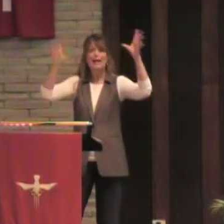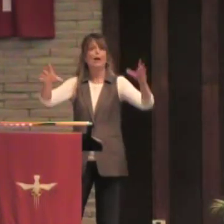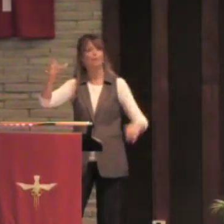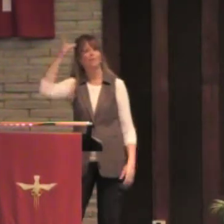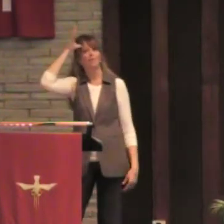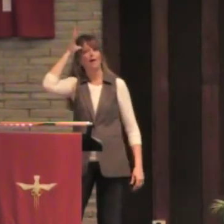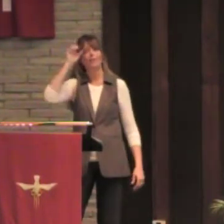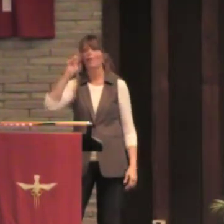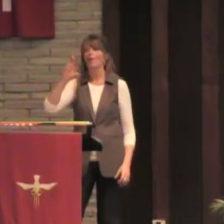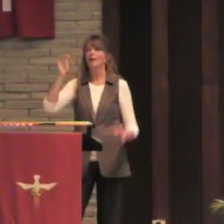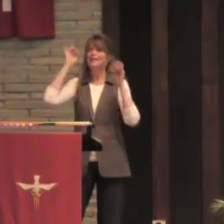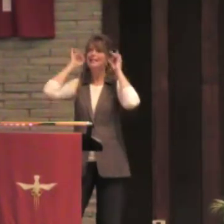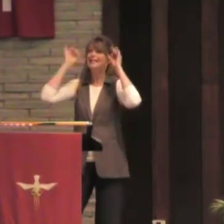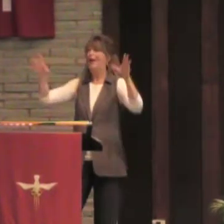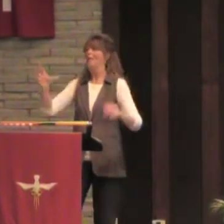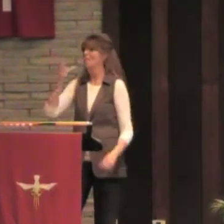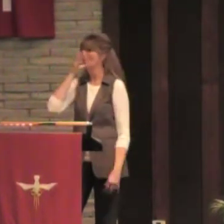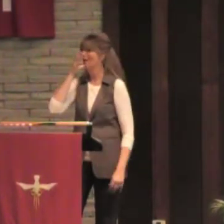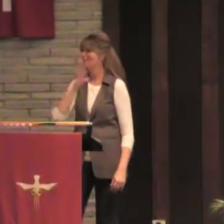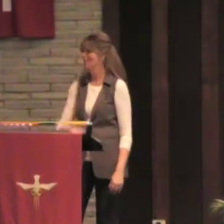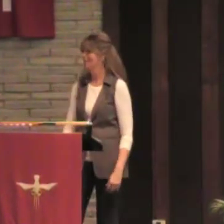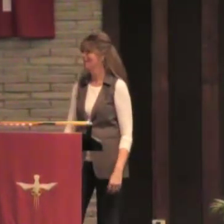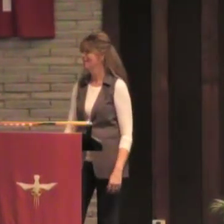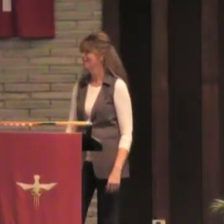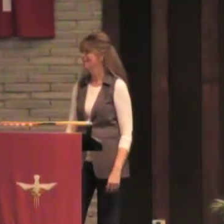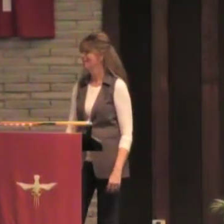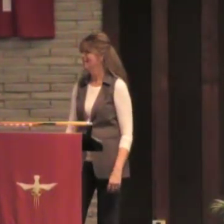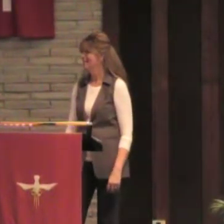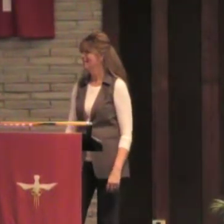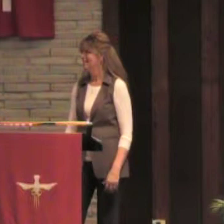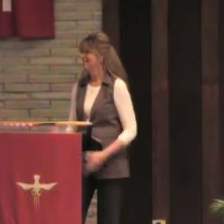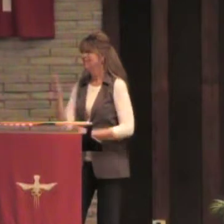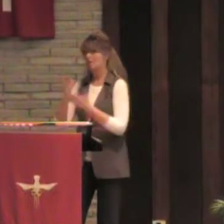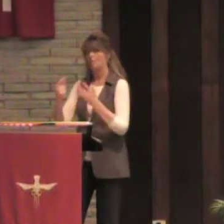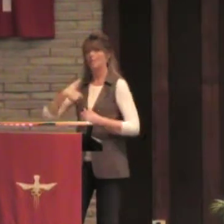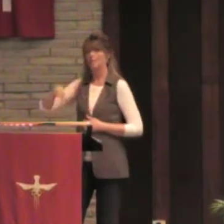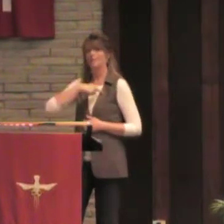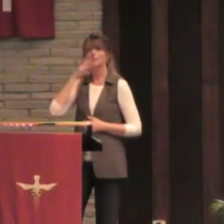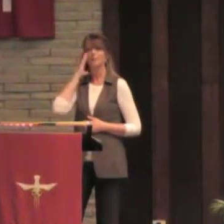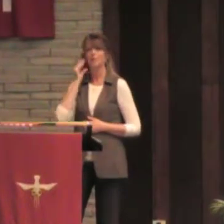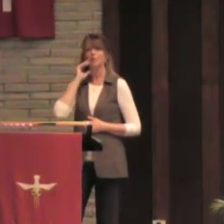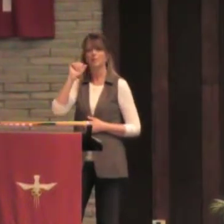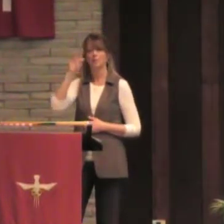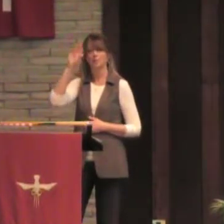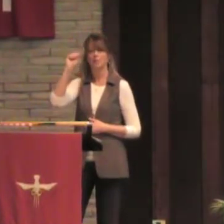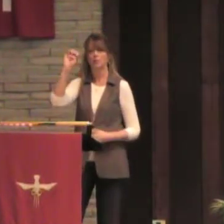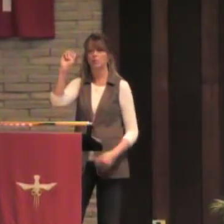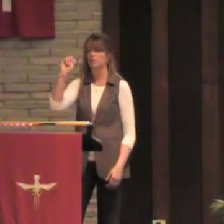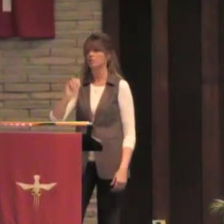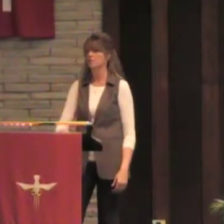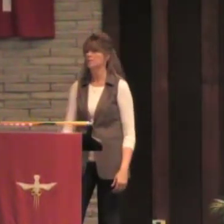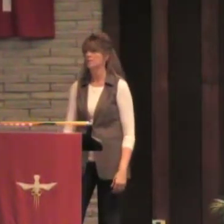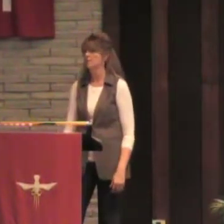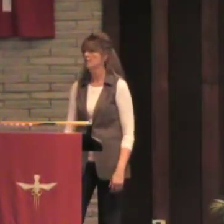of us have horrible parents, horrible mothers. Some of us have been